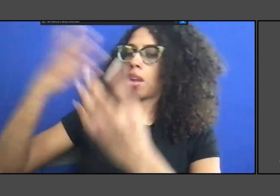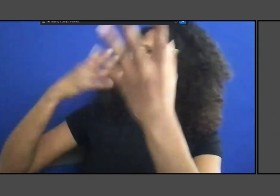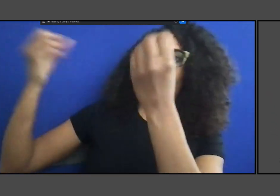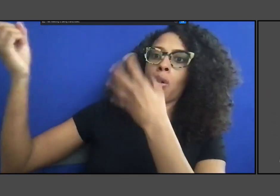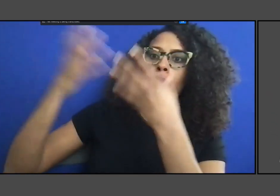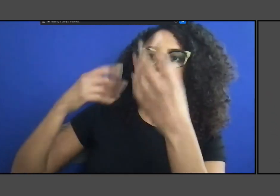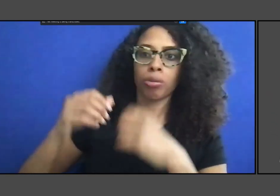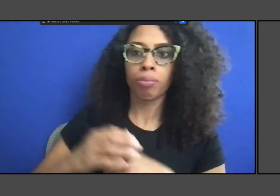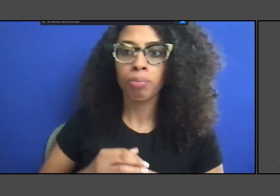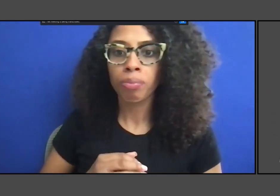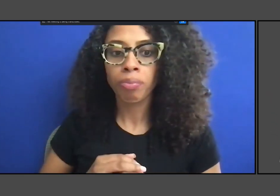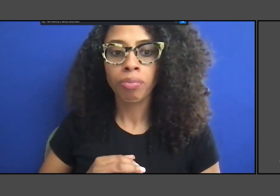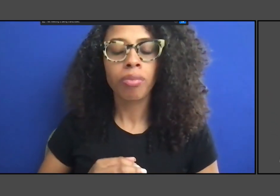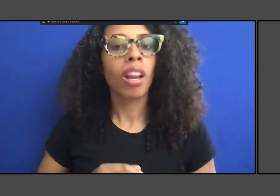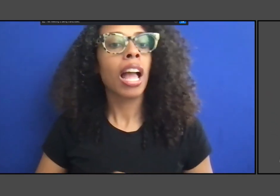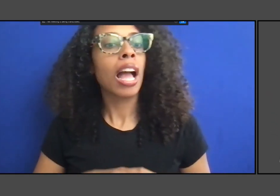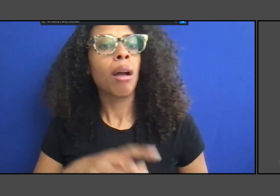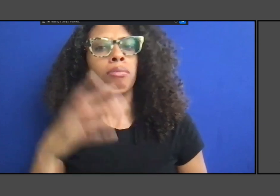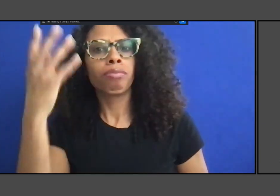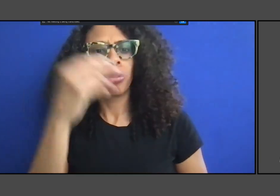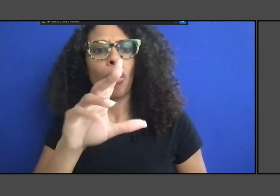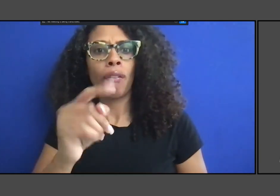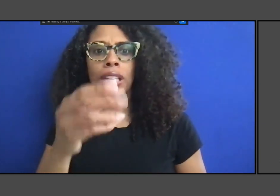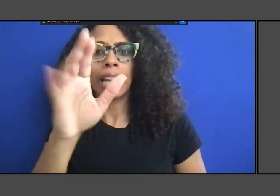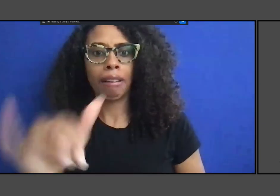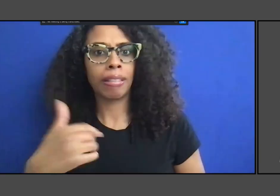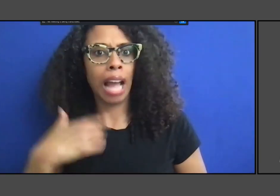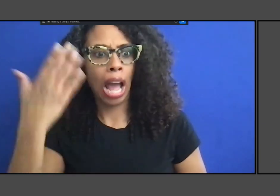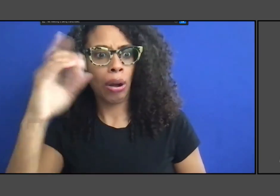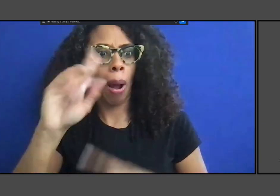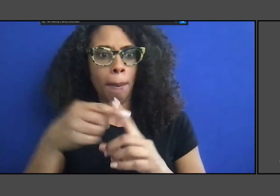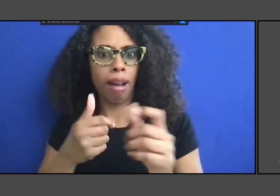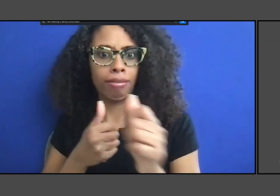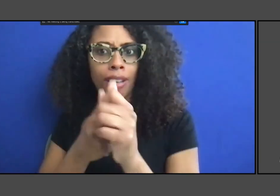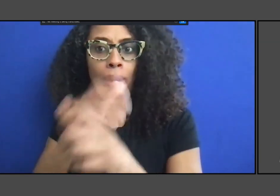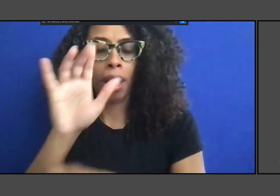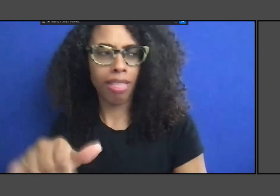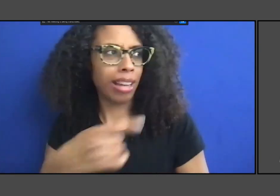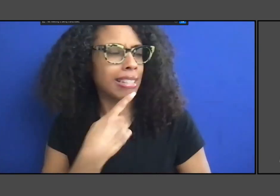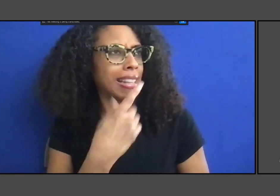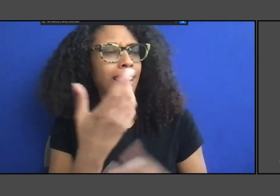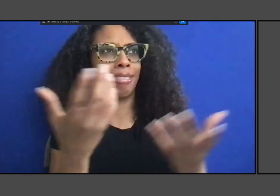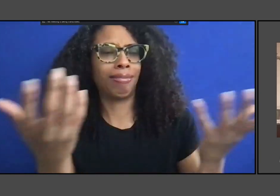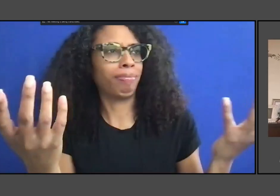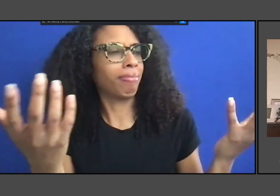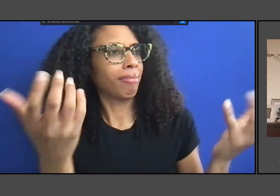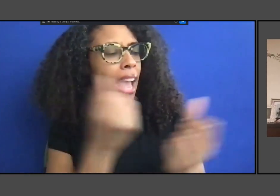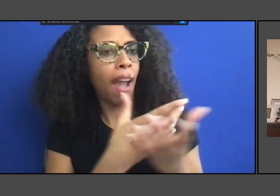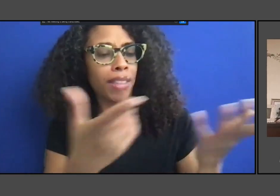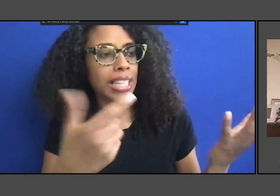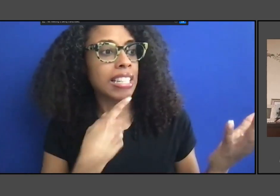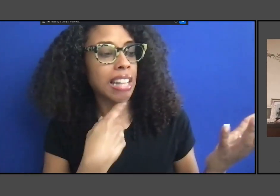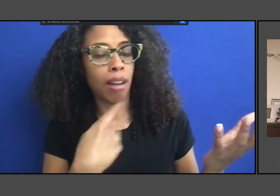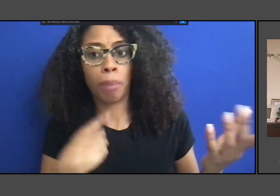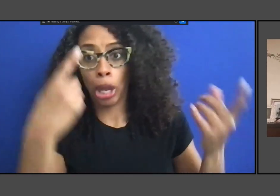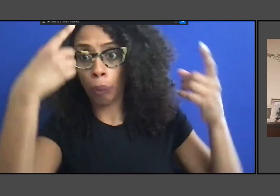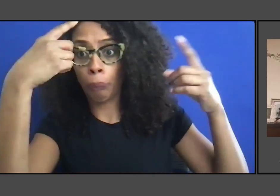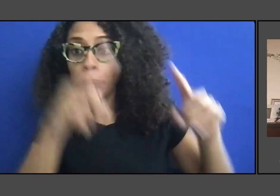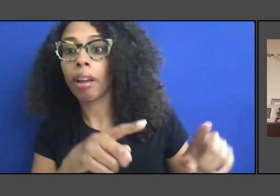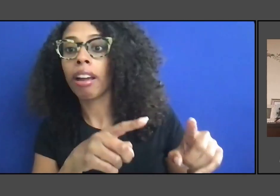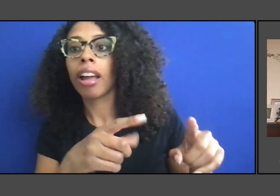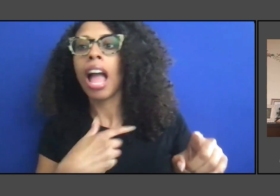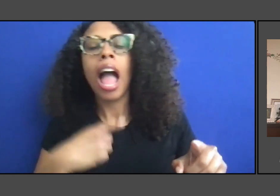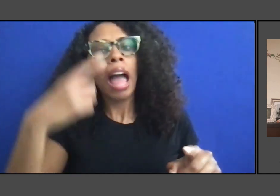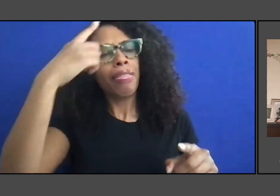I don't know about following that. I mean, she said so much, and everything she said, I agree with. You know, when I think of jazz, there's been a lot